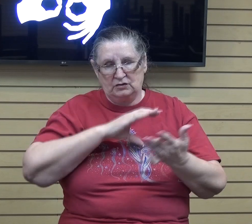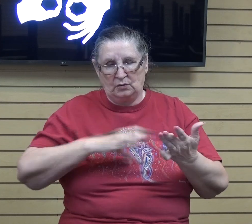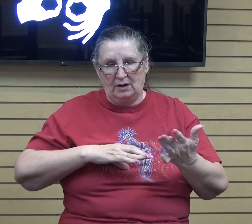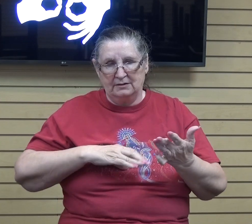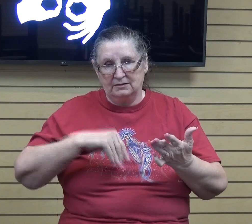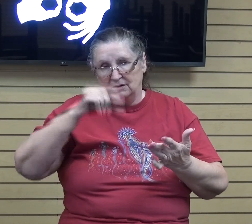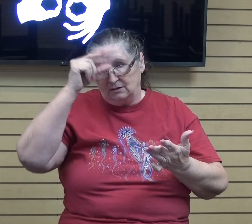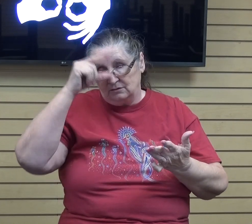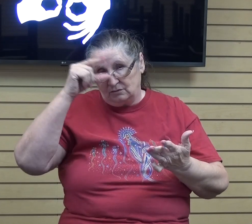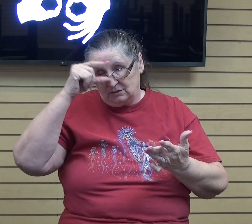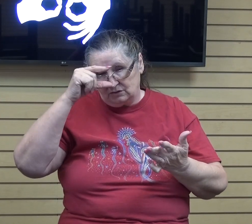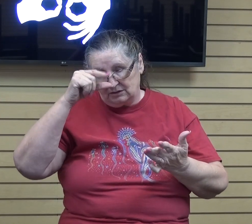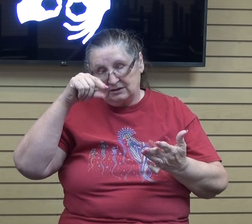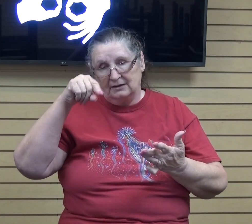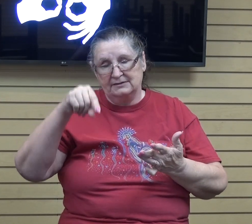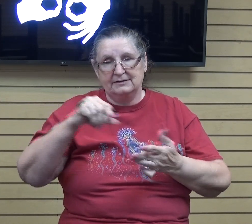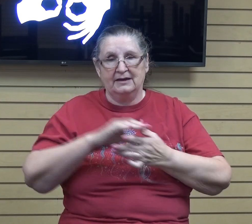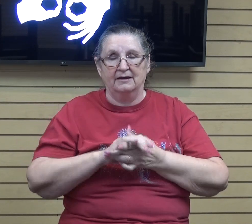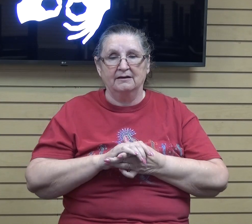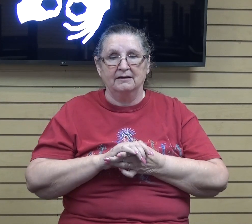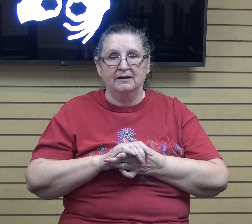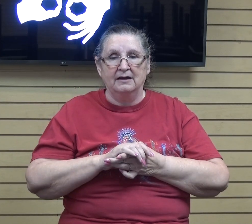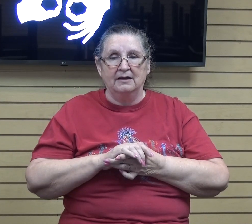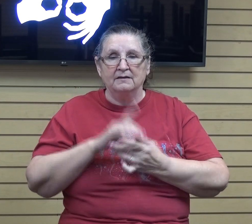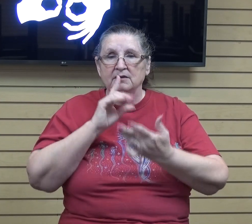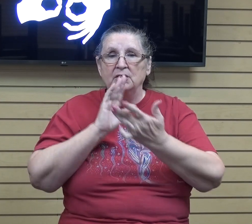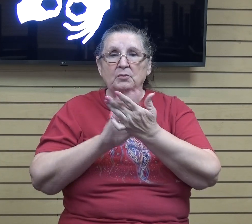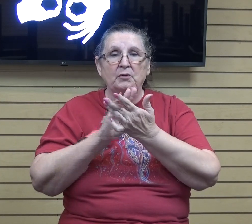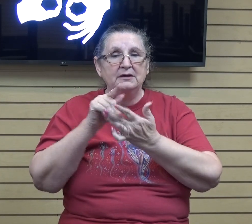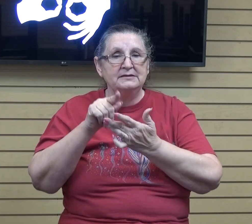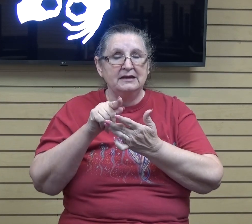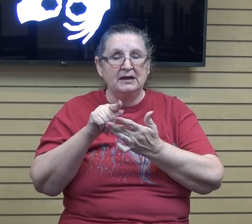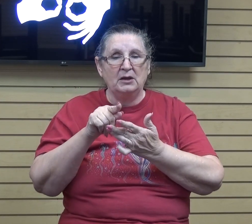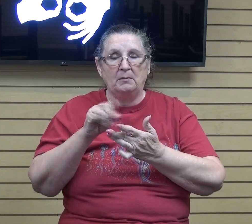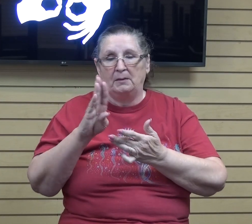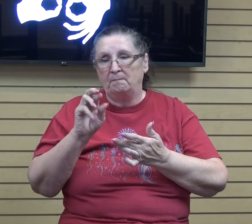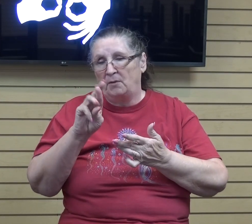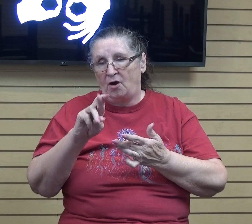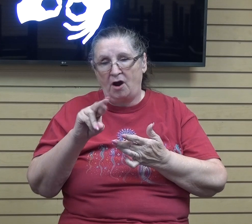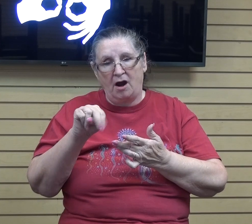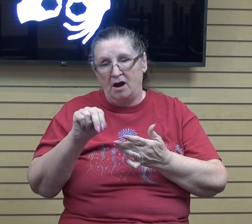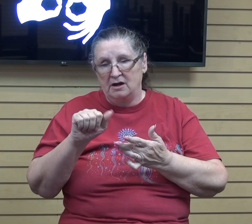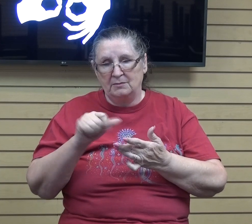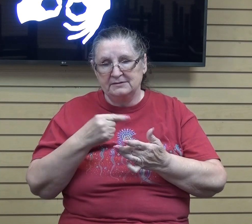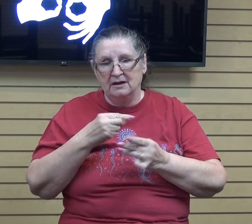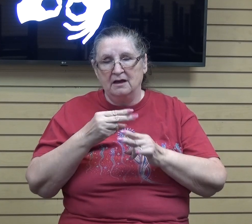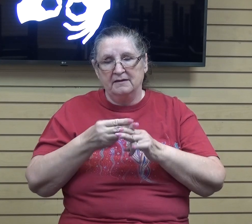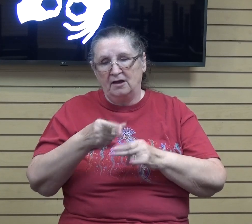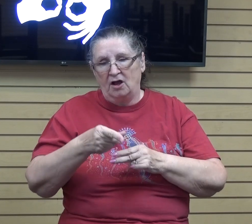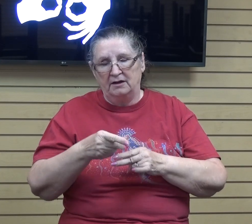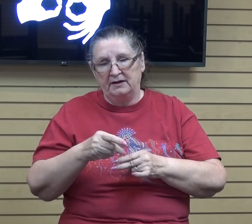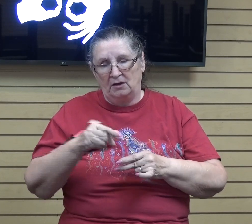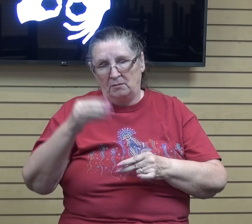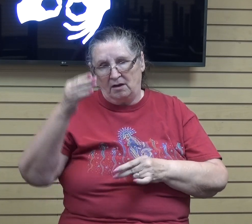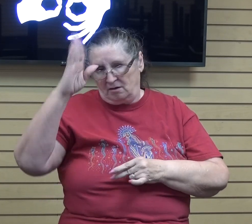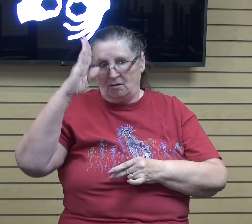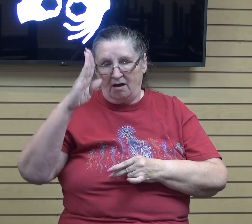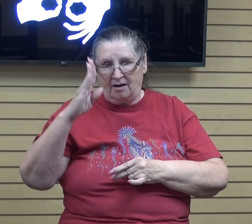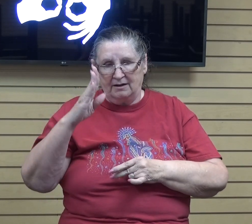Gentiles. They actually began to praise him and Barnabas as gods. They called them Zeus and Hermes, and they were going